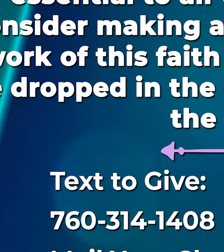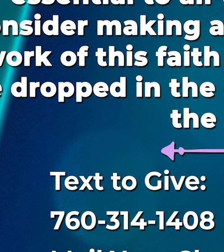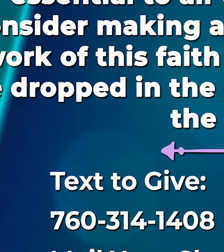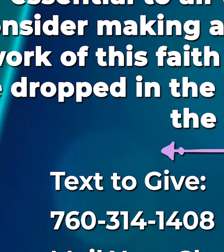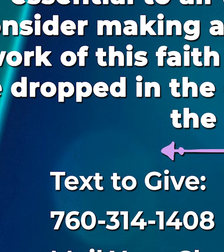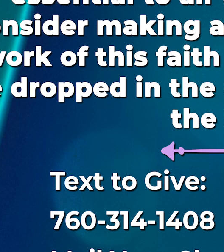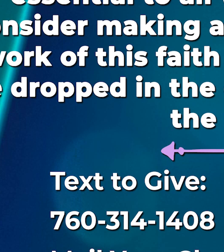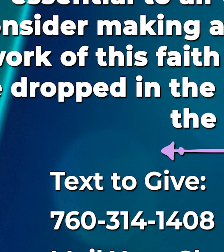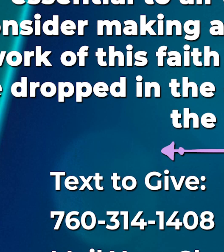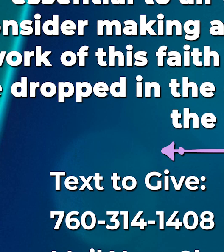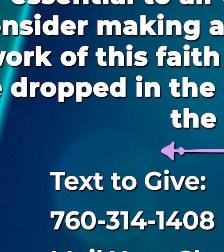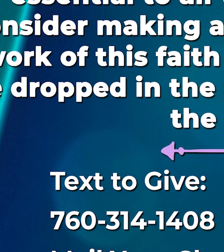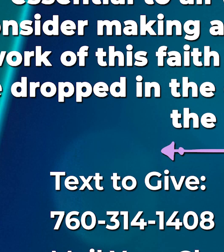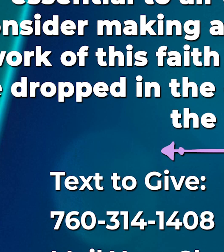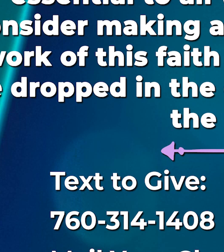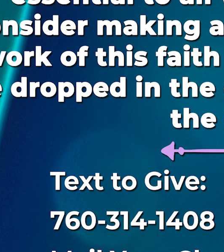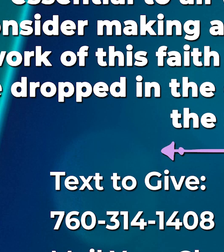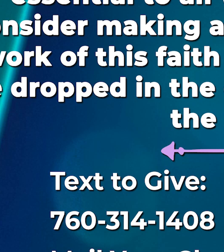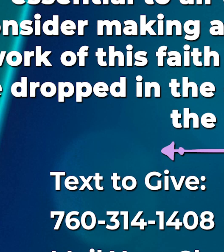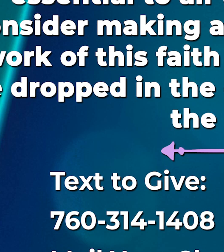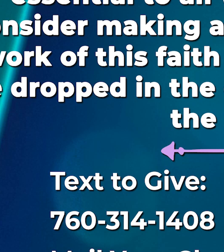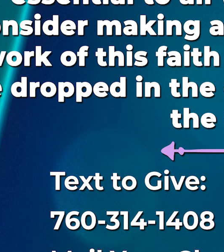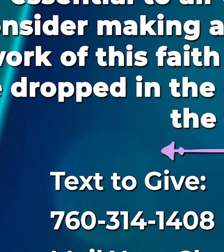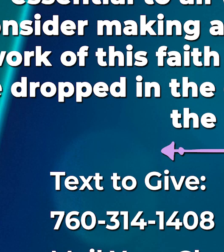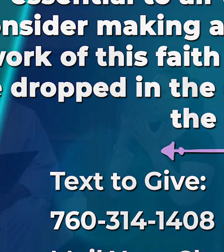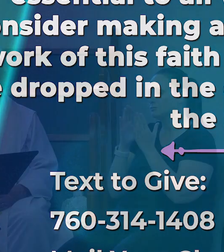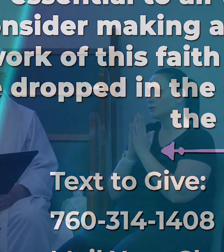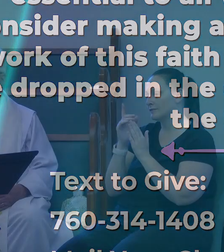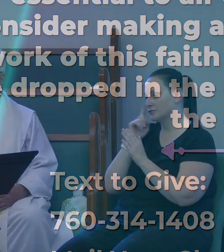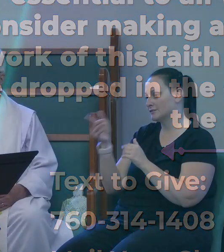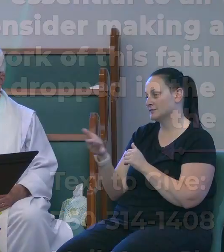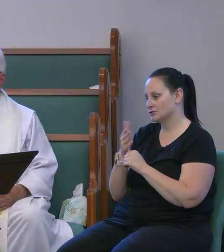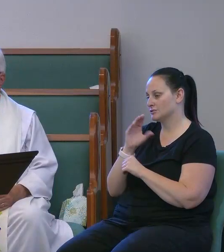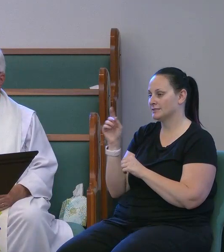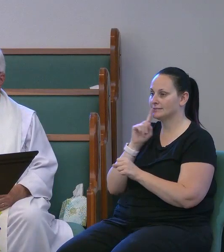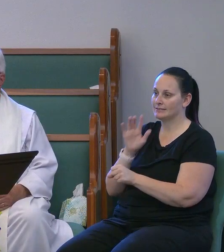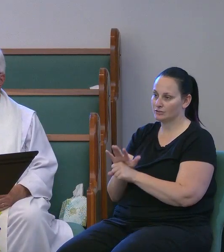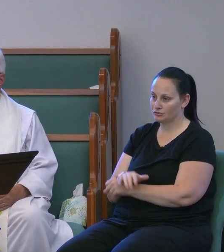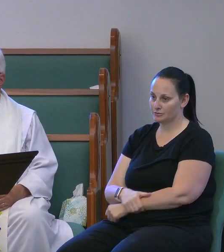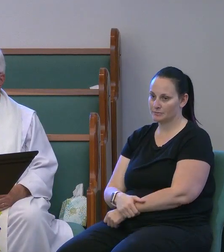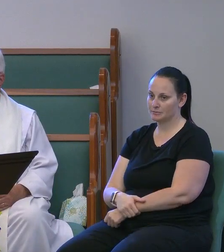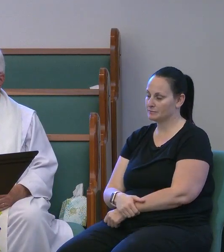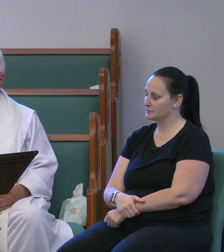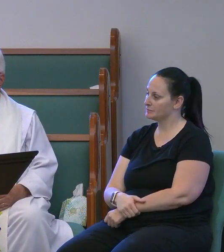So I ask that you please join me now as we share our prayer of invitation and dedication.